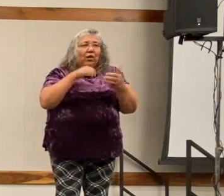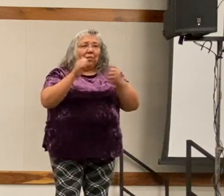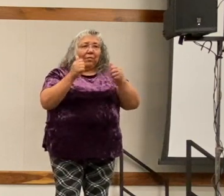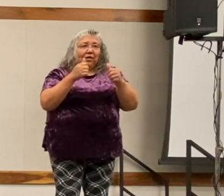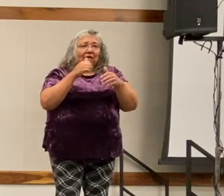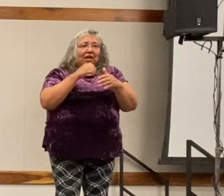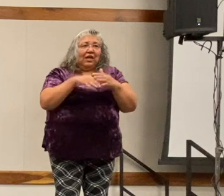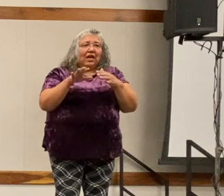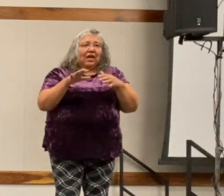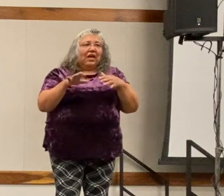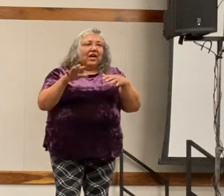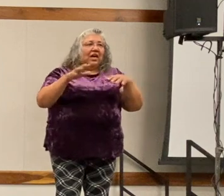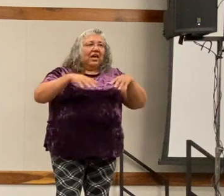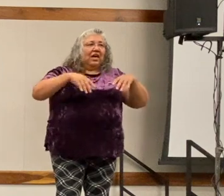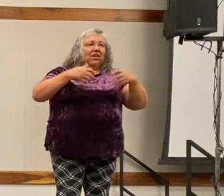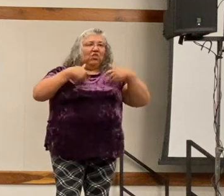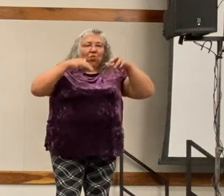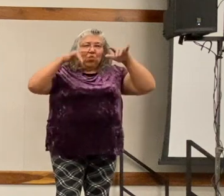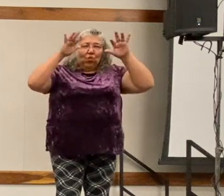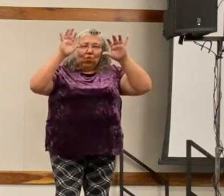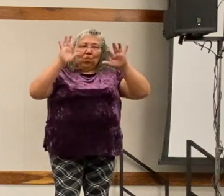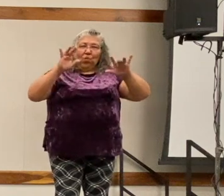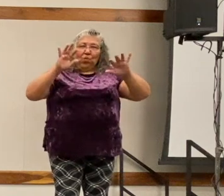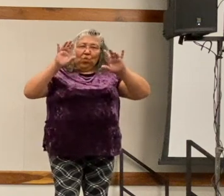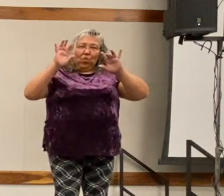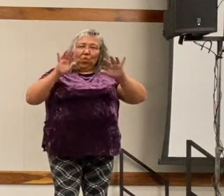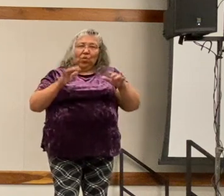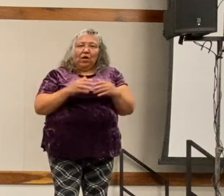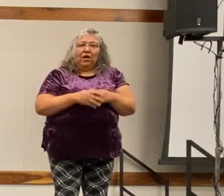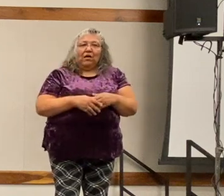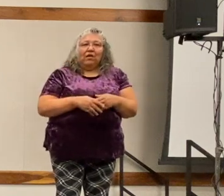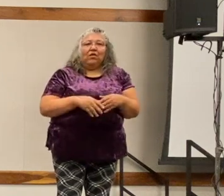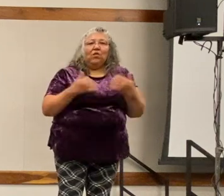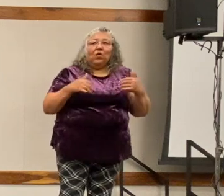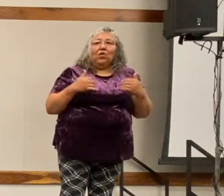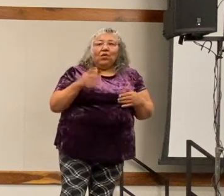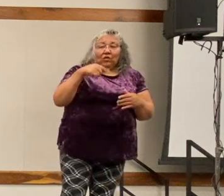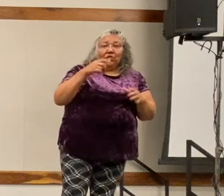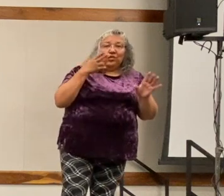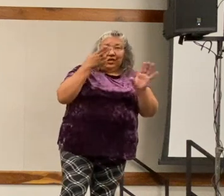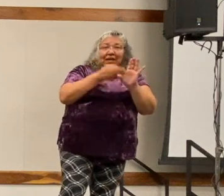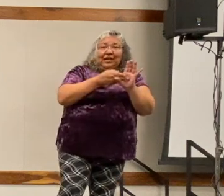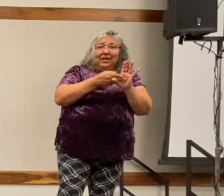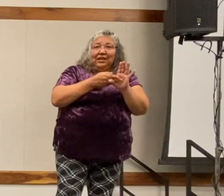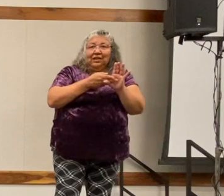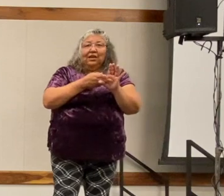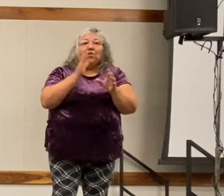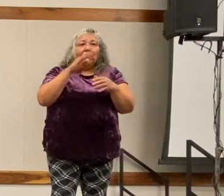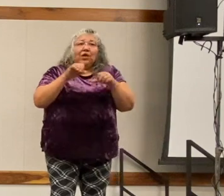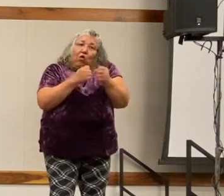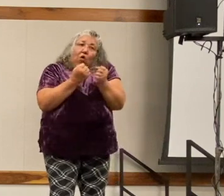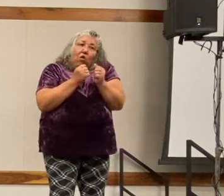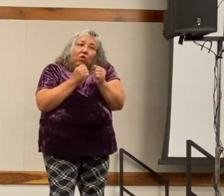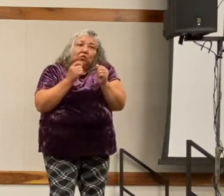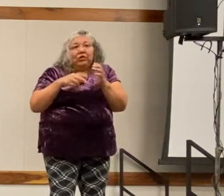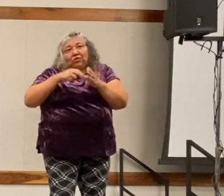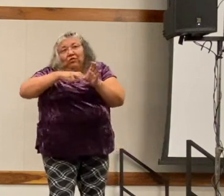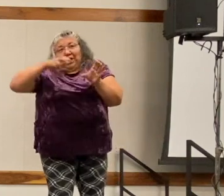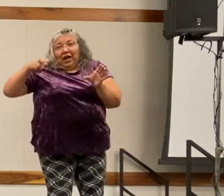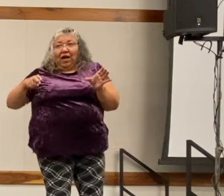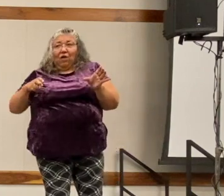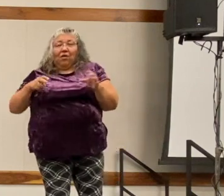in a blizzard? Just out there, right? Those who are getting in, it'd be cold when you get out, but I